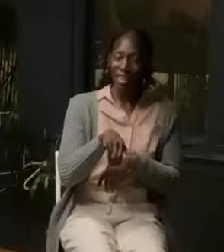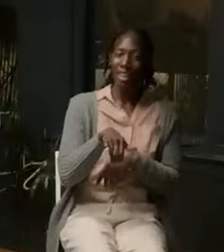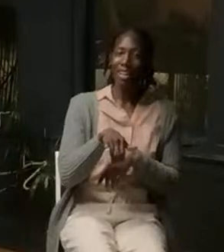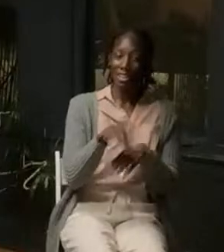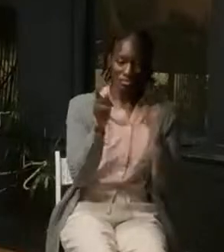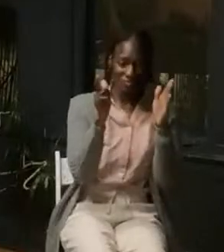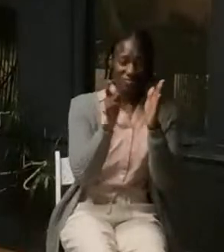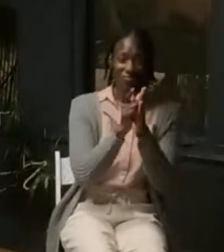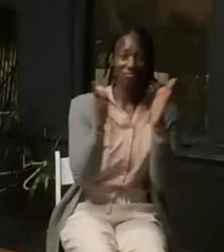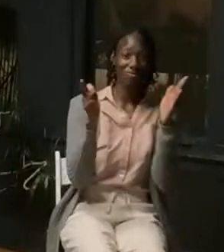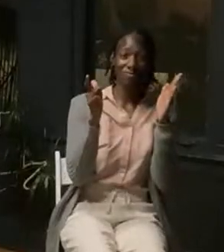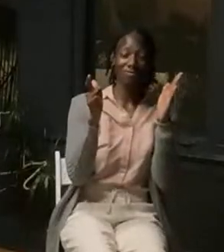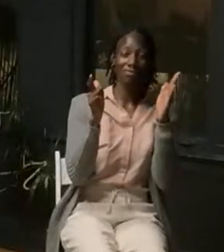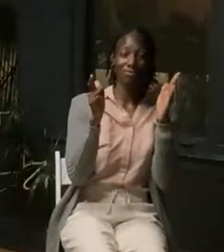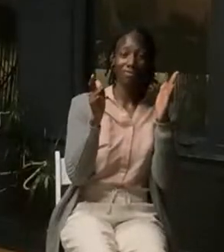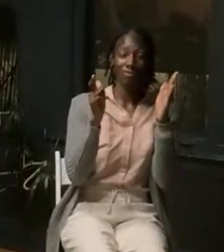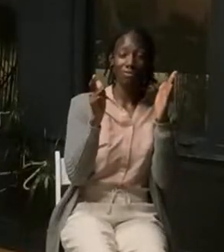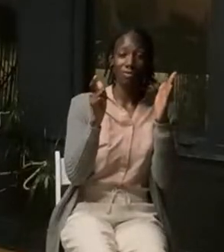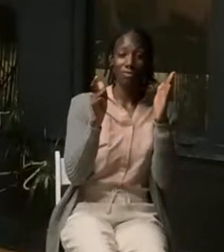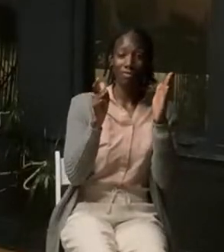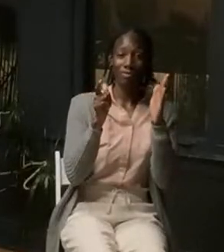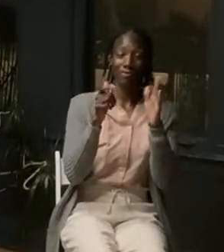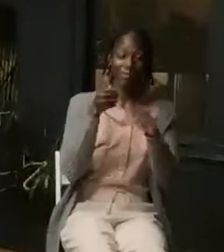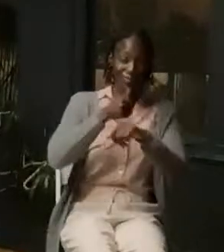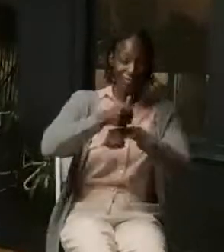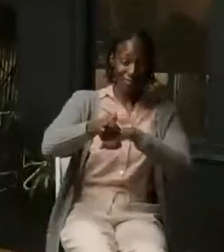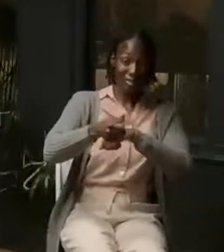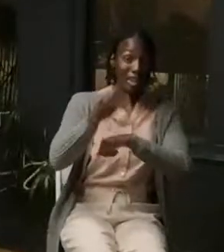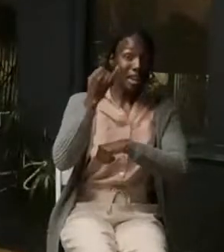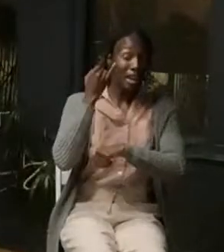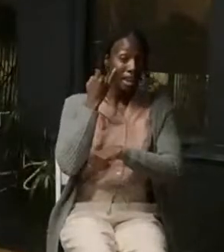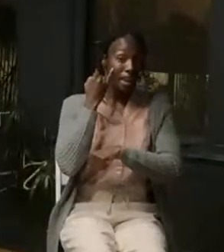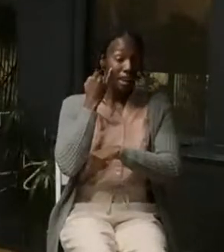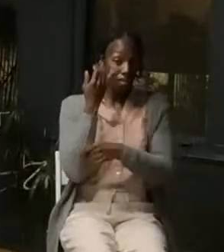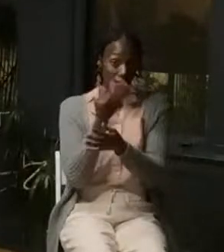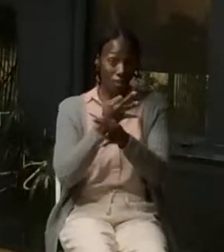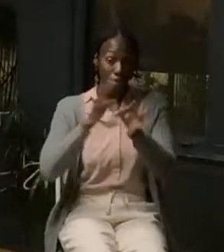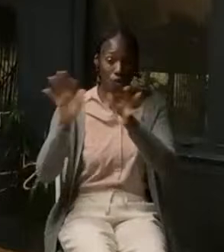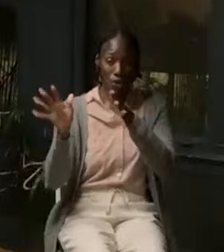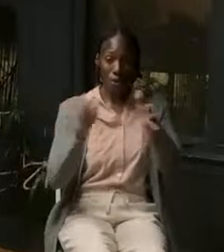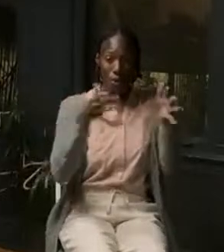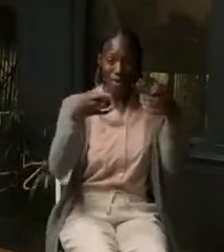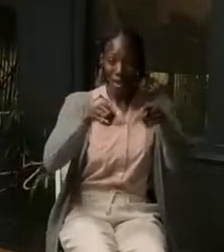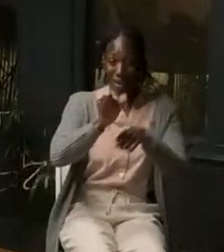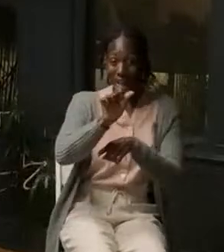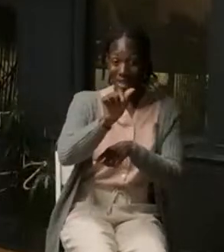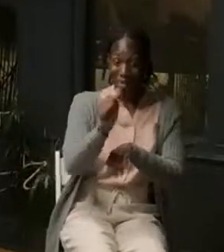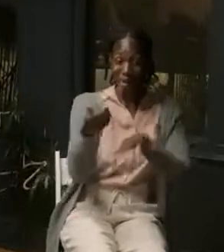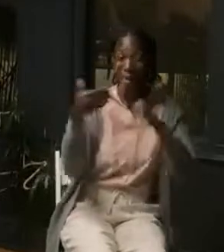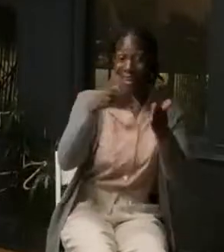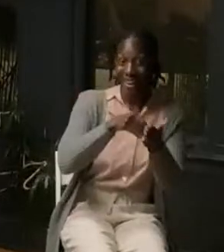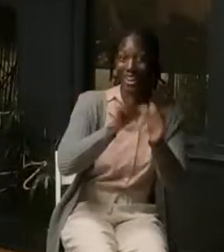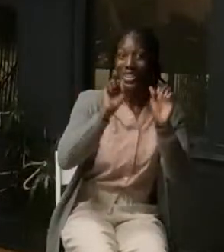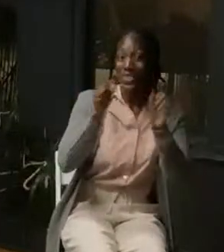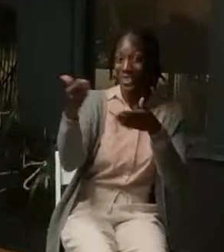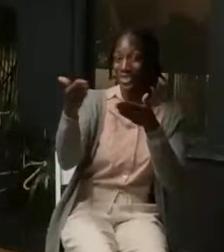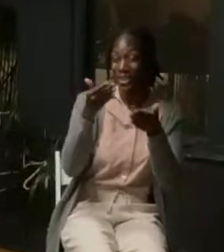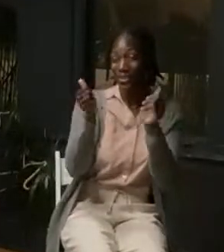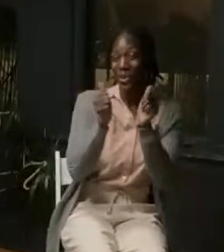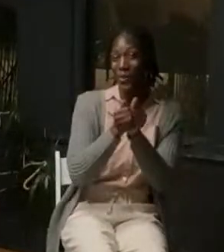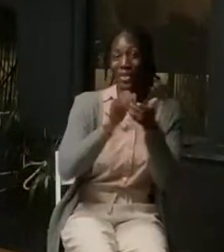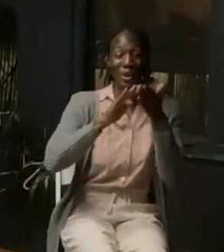conduct charge. If the freedom wind blows Alabama way again, you can serve that with community